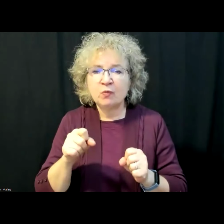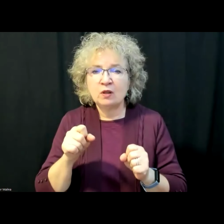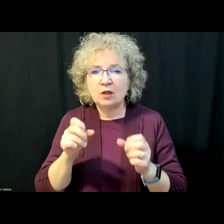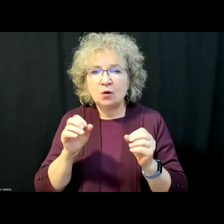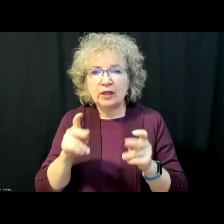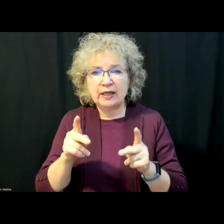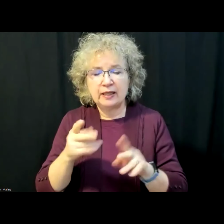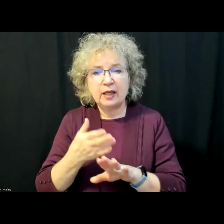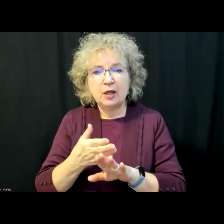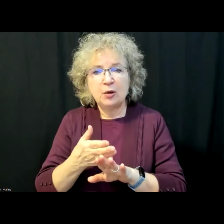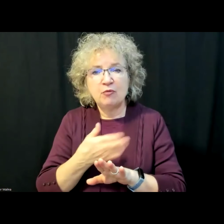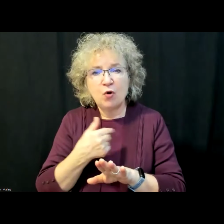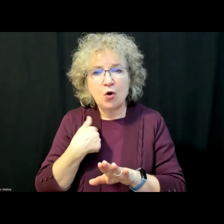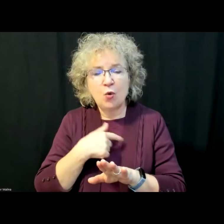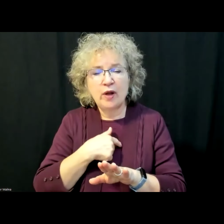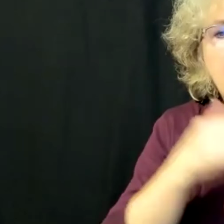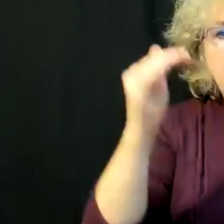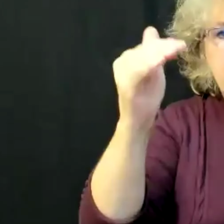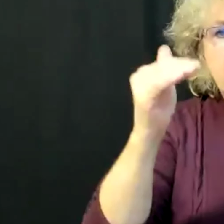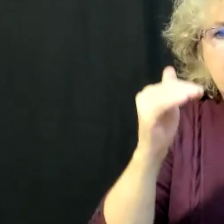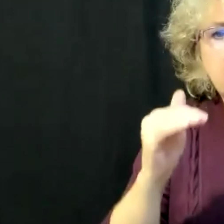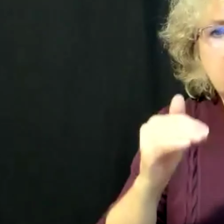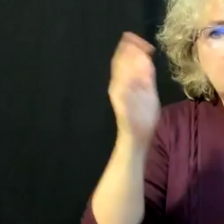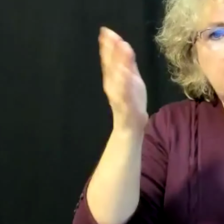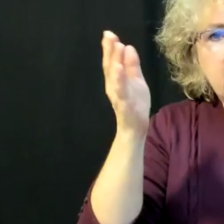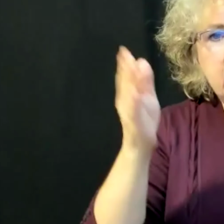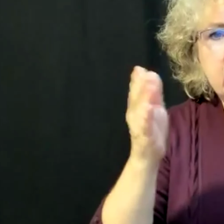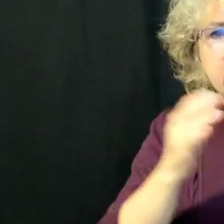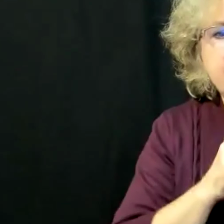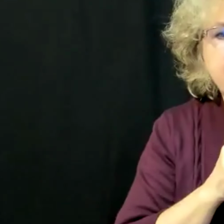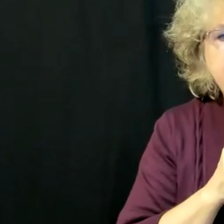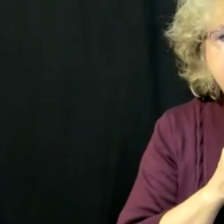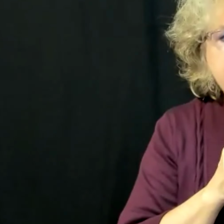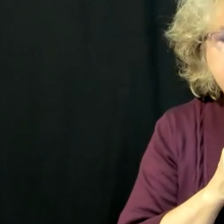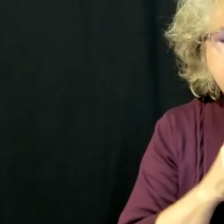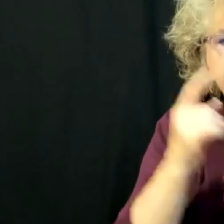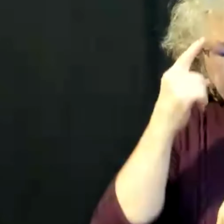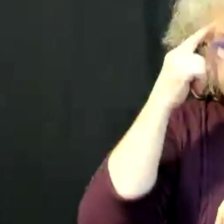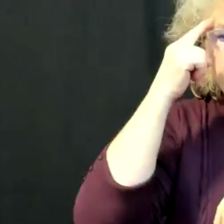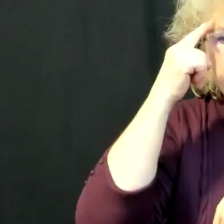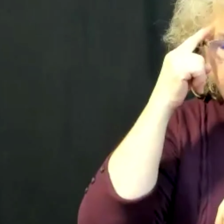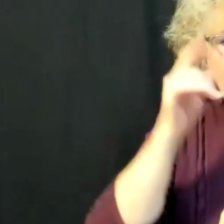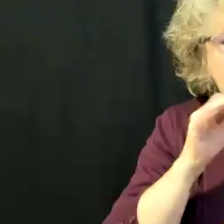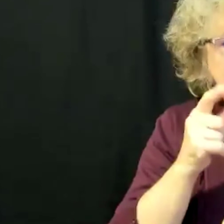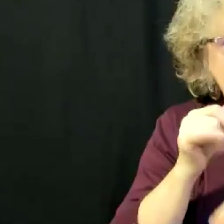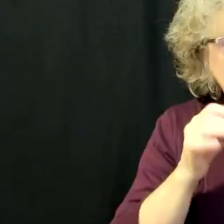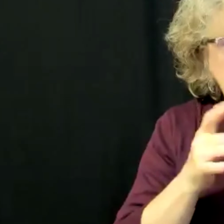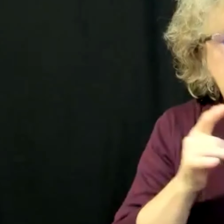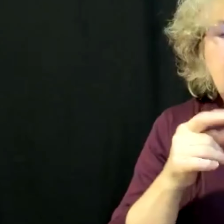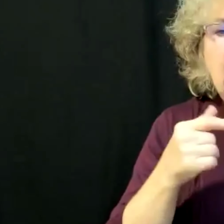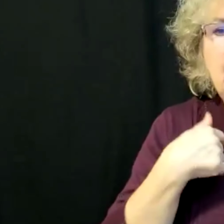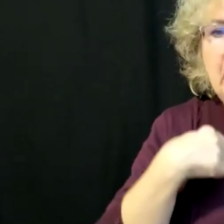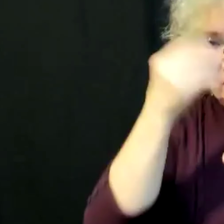Before we move to our next presentation, just because it came to mind as Claire was speaking about me sending